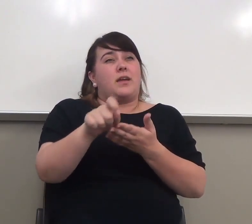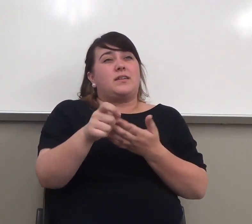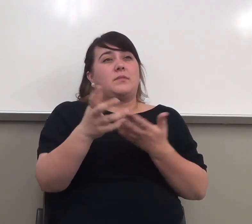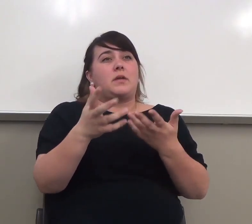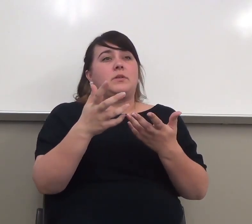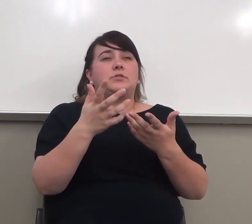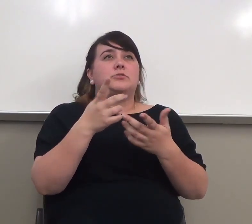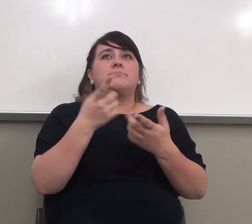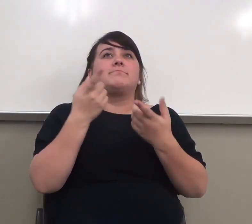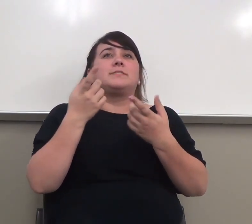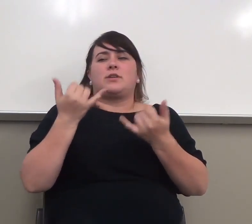personal